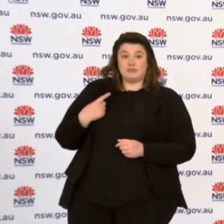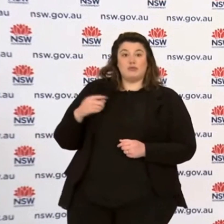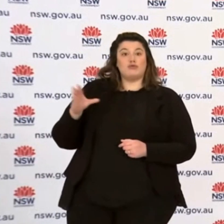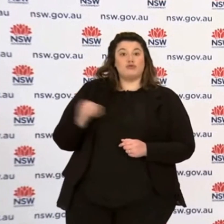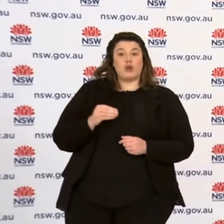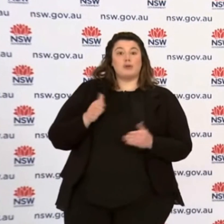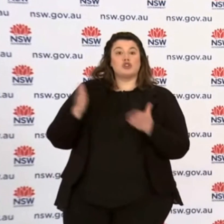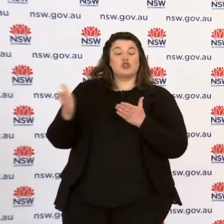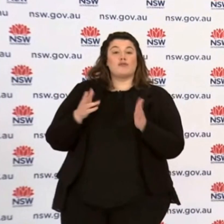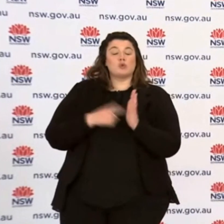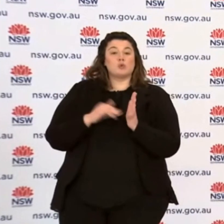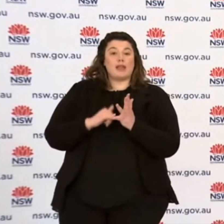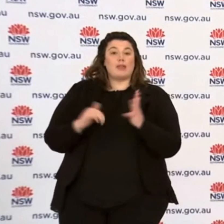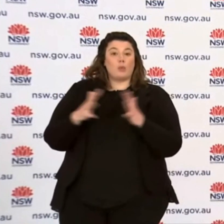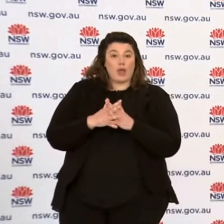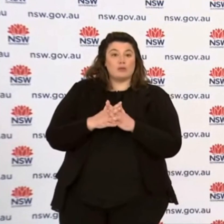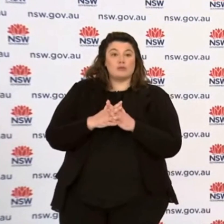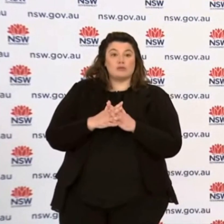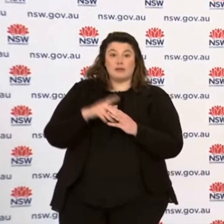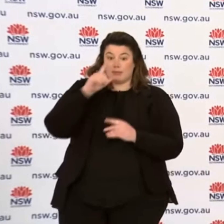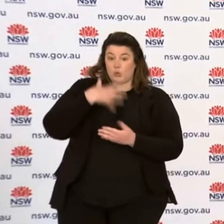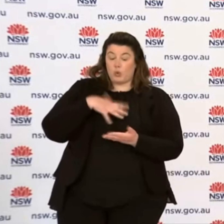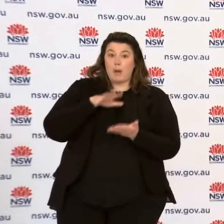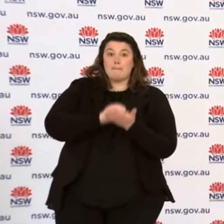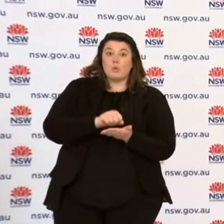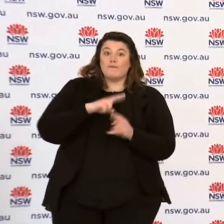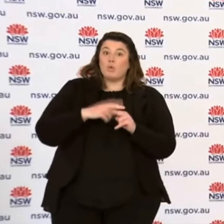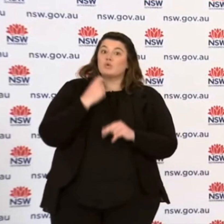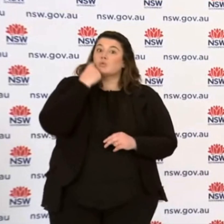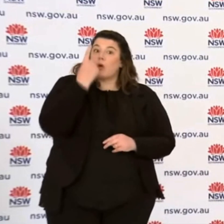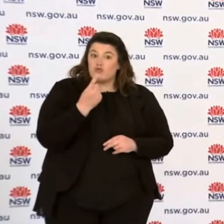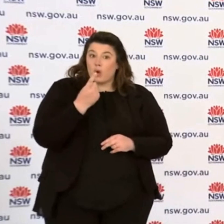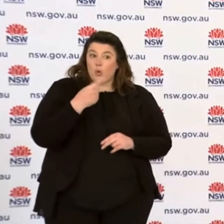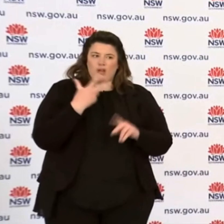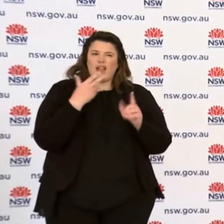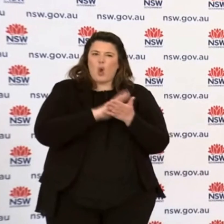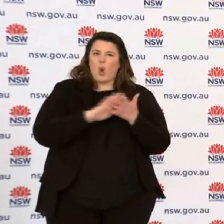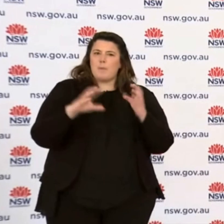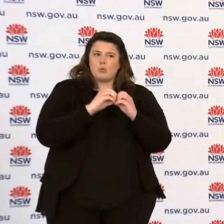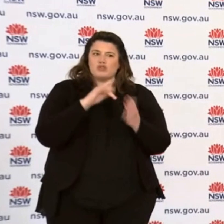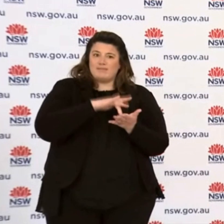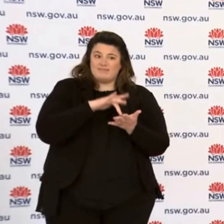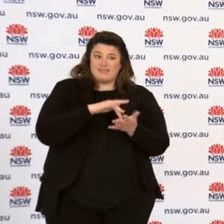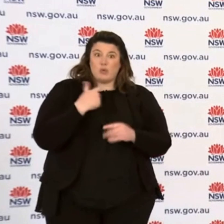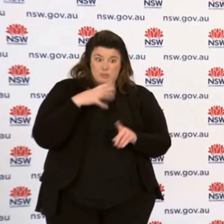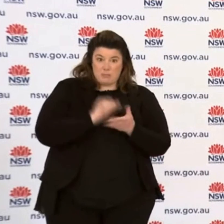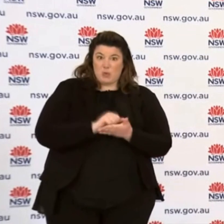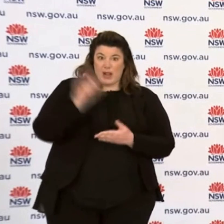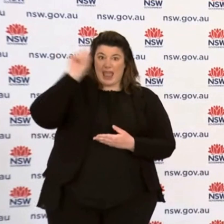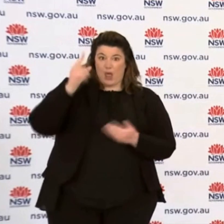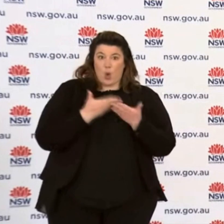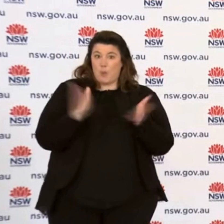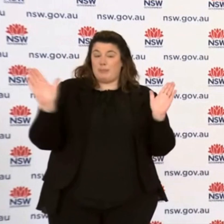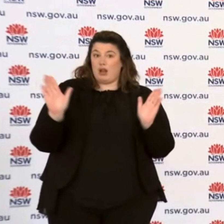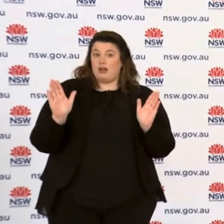New South Wales just saying that people want to make those bookings. It's up on the nsw.gov.au and it is ready to go if you want to make a booking. If you're particularly in that